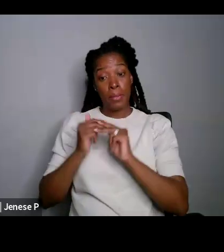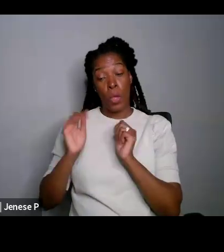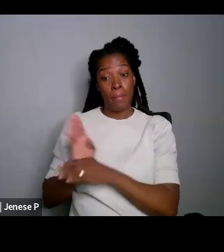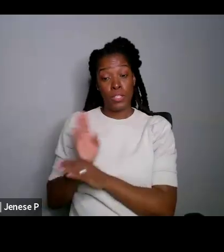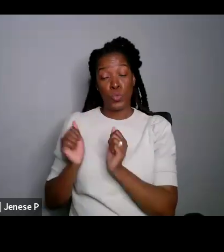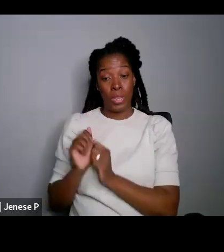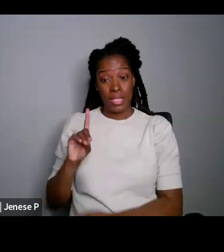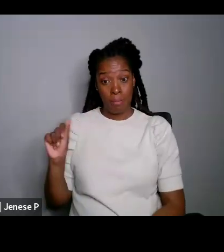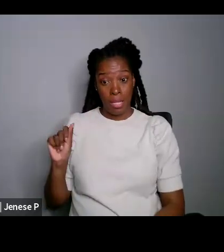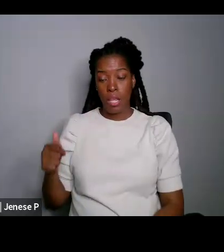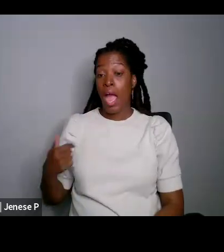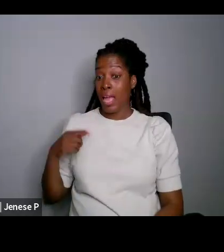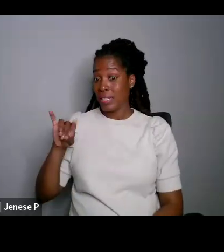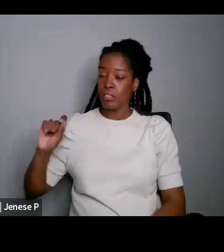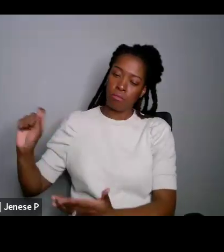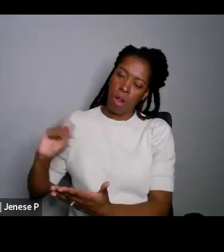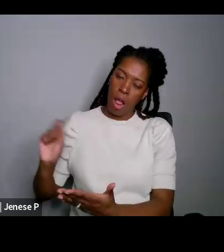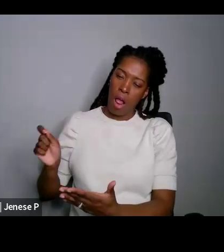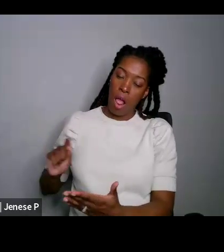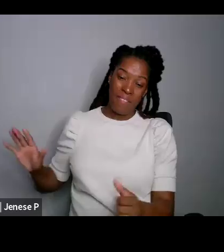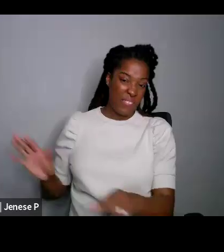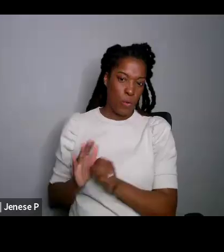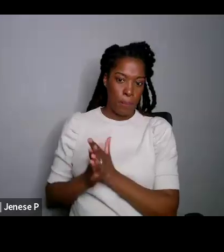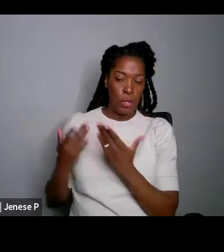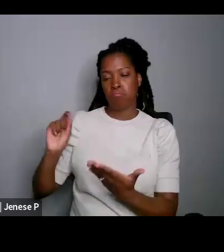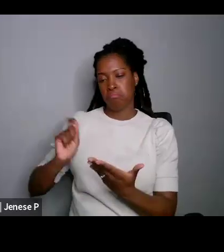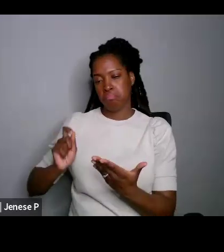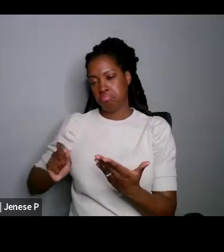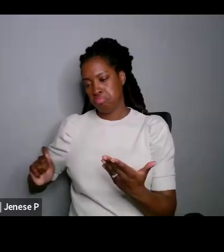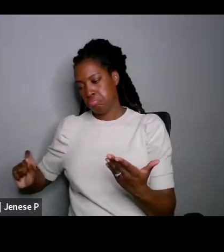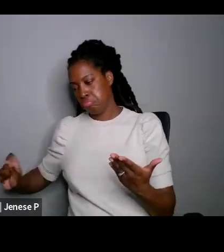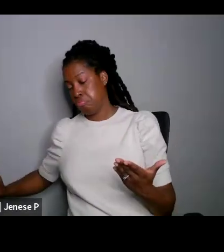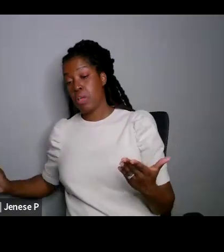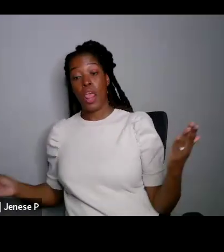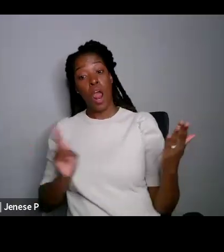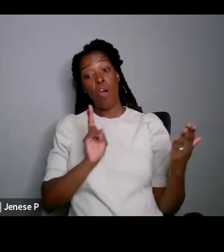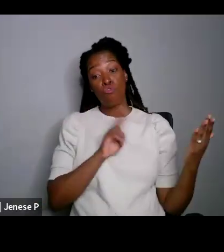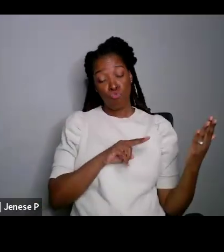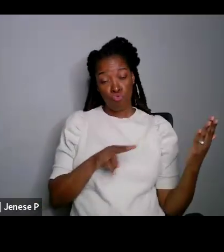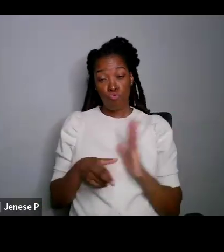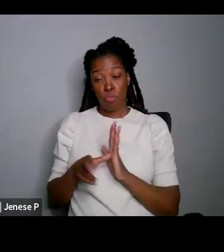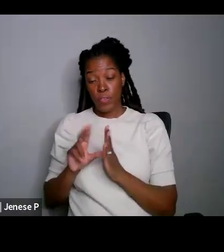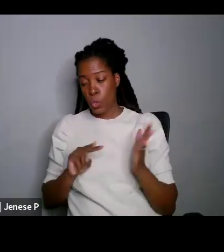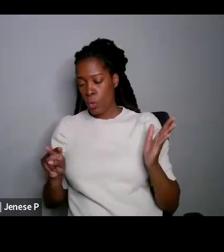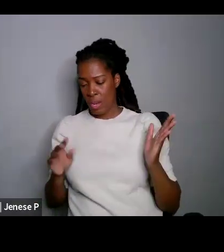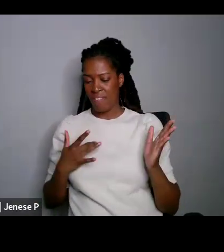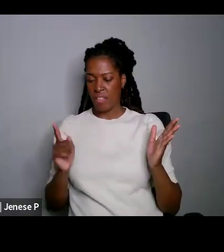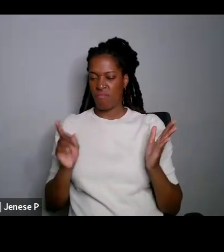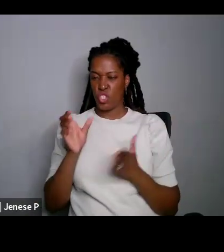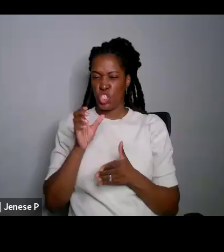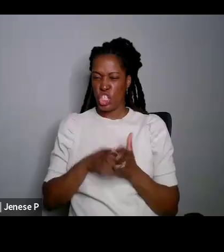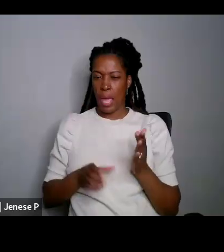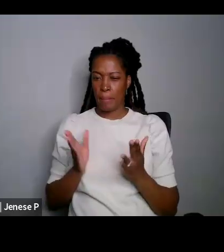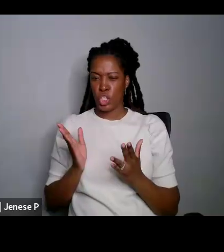through writing the entire book. And then I went back and said, there's a chapter missing. And I called that chapter The Work Before the